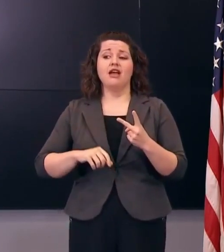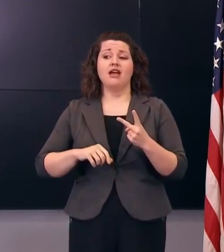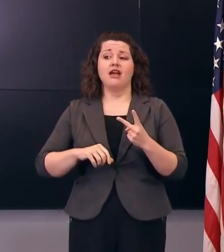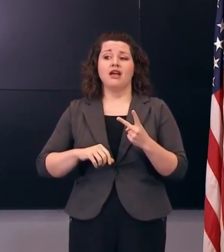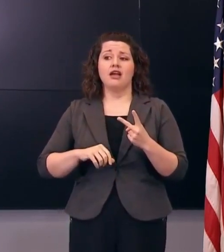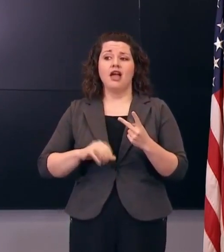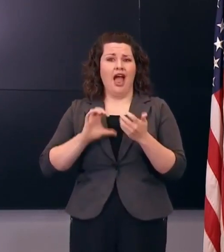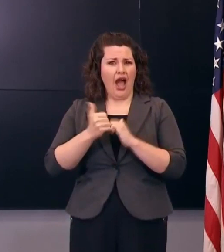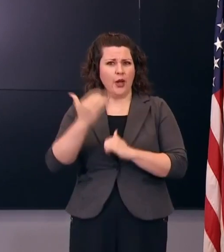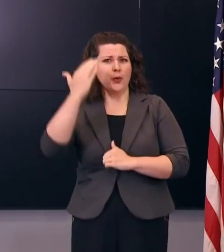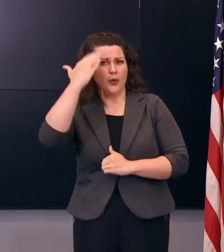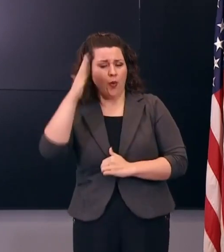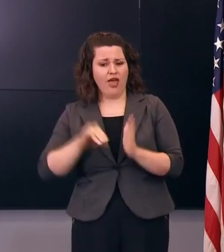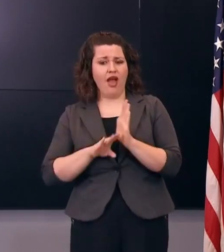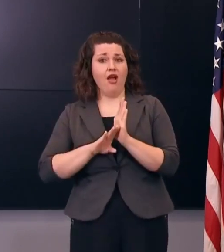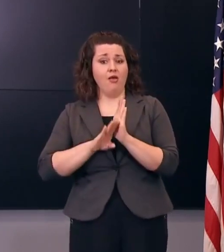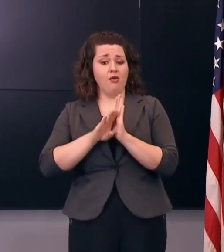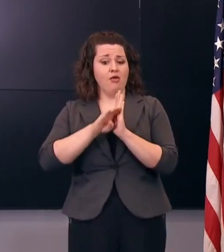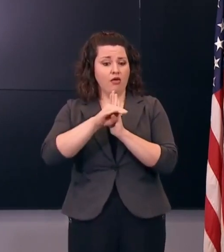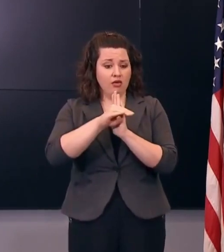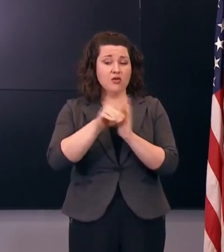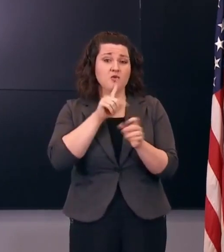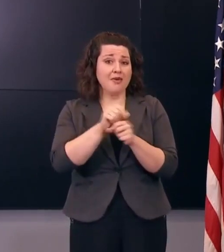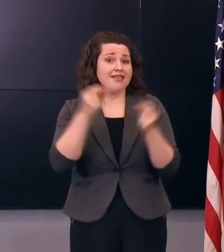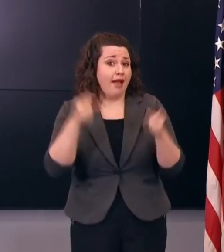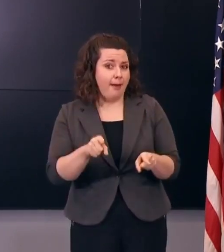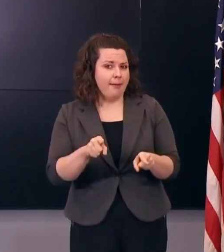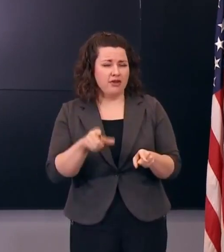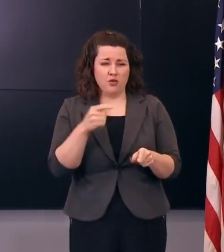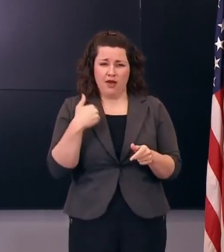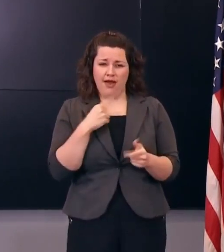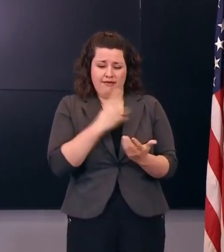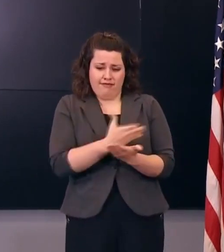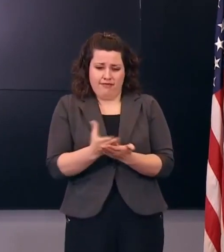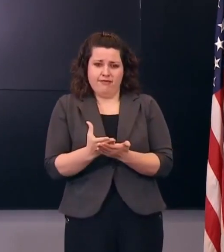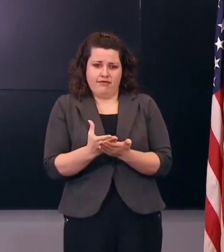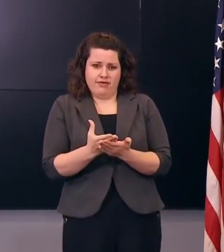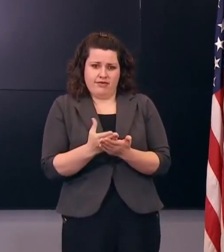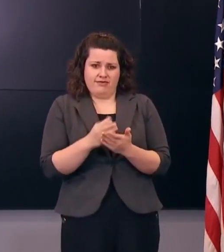we've bent the curve? Is there some metric or measurement to give us an